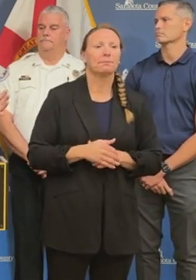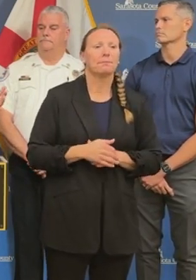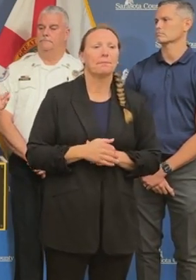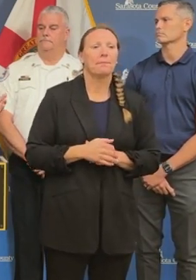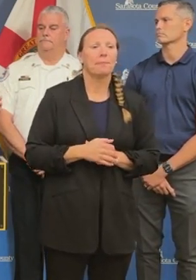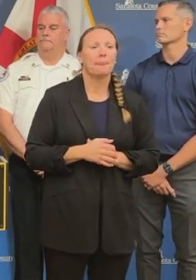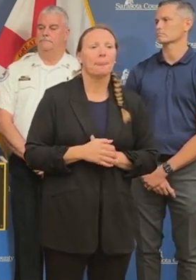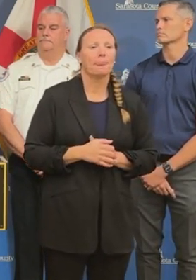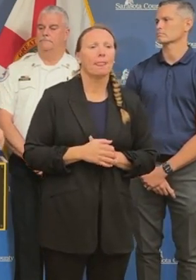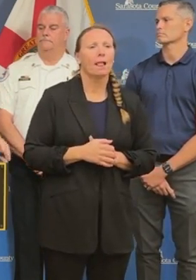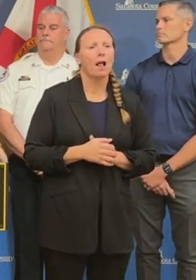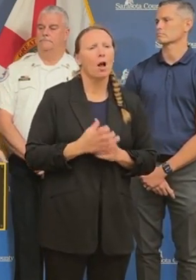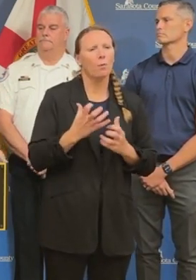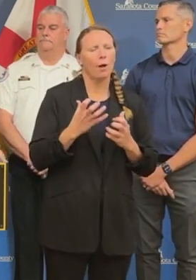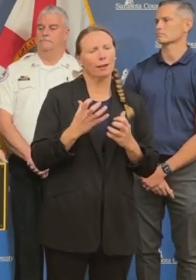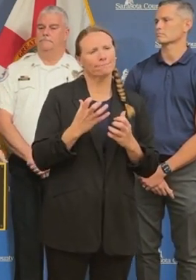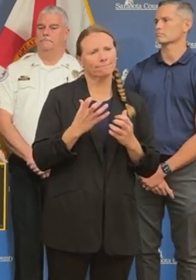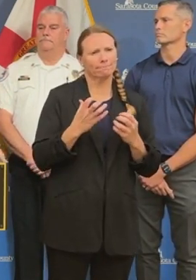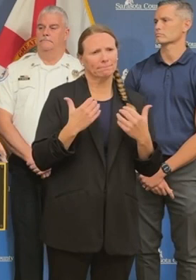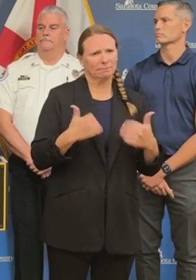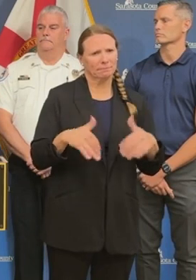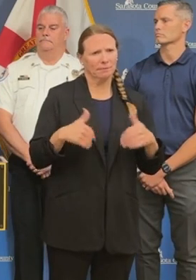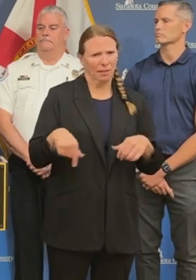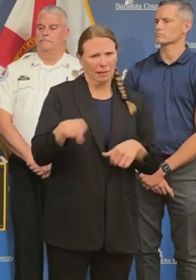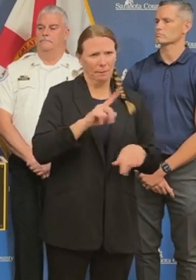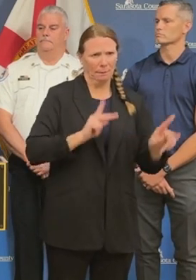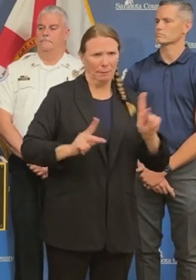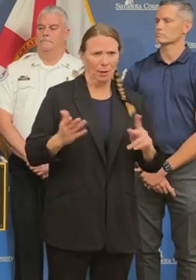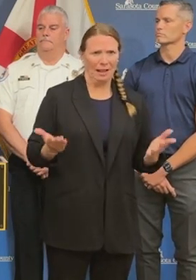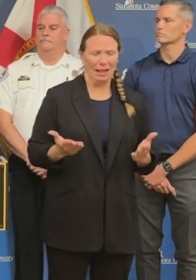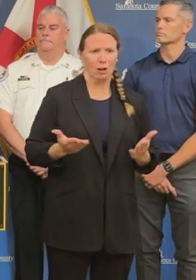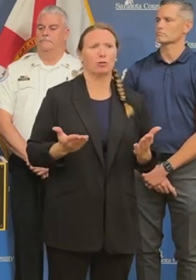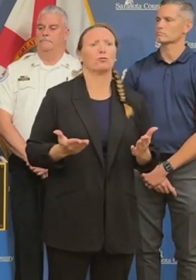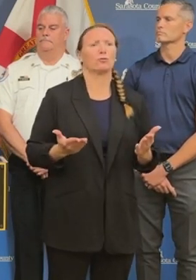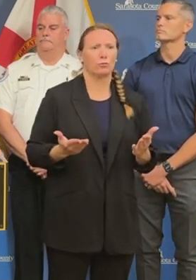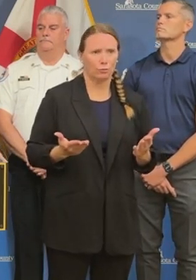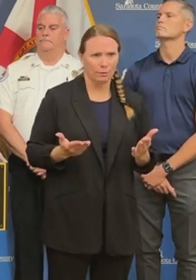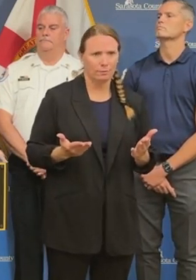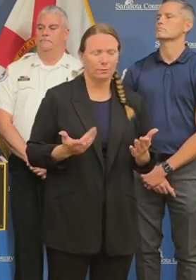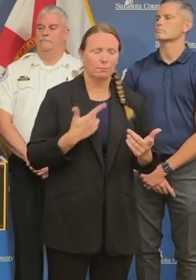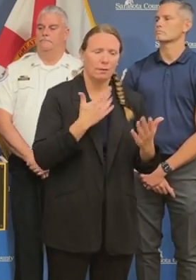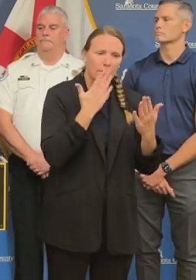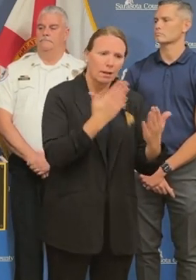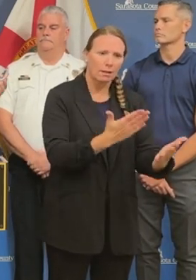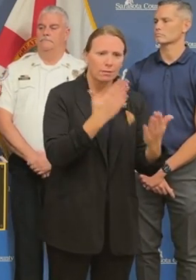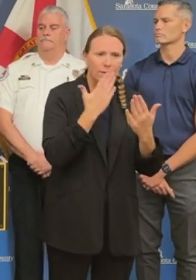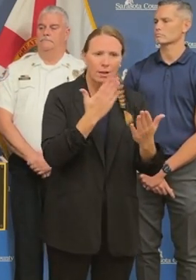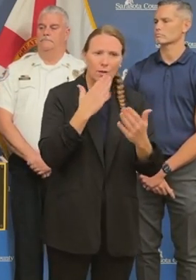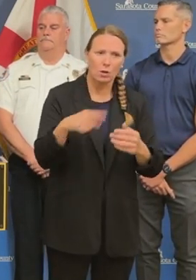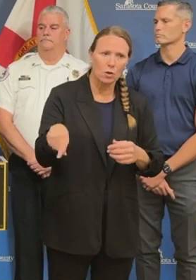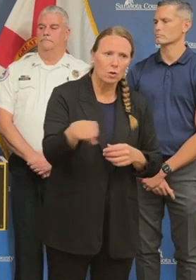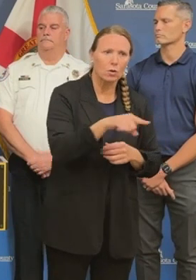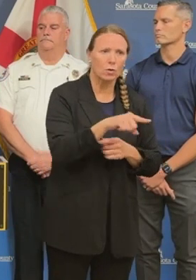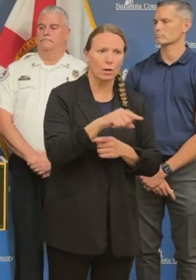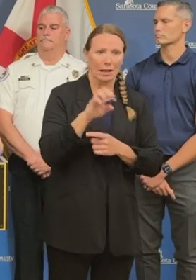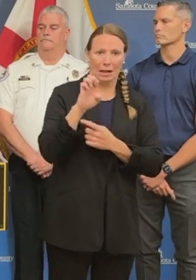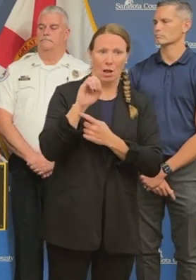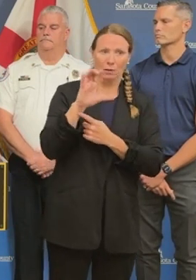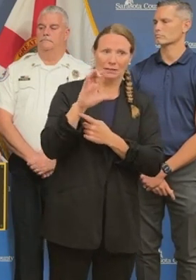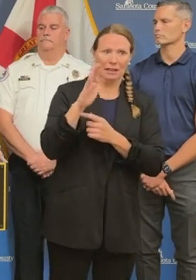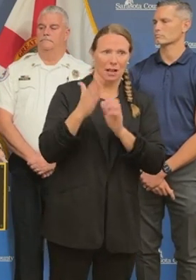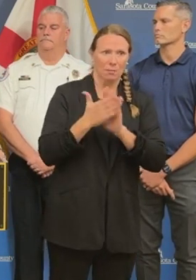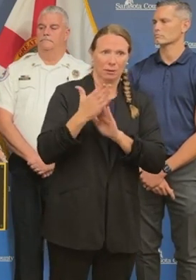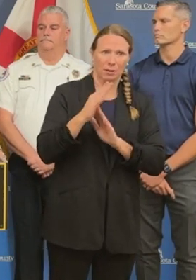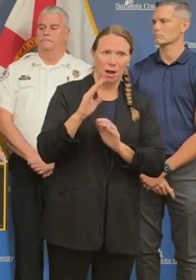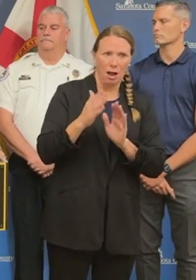the wonderful people that I'm surrounded by here. Outside of this room, we have literally hundreds of people. Our Emergency Operations Center